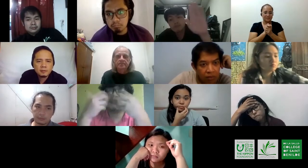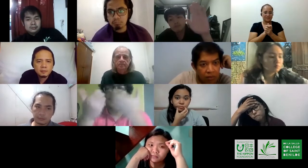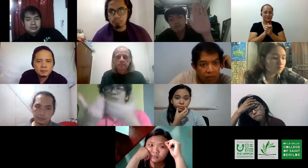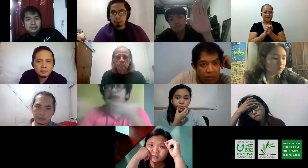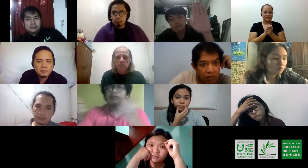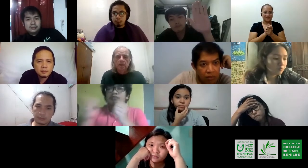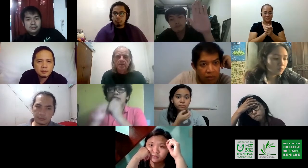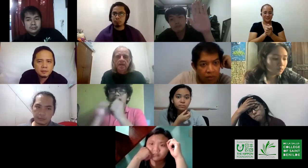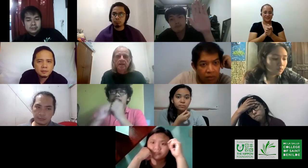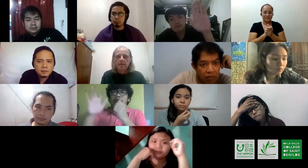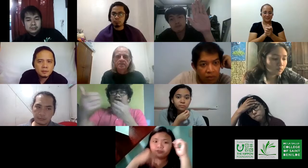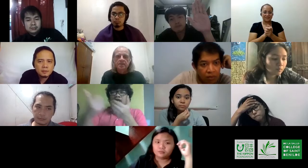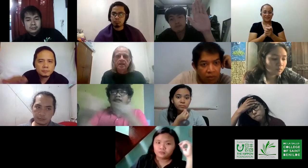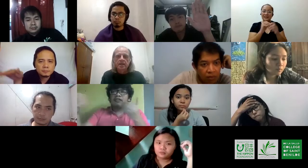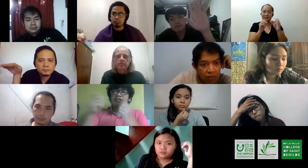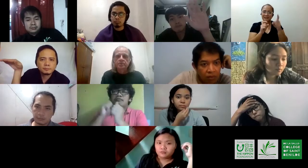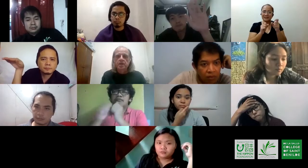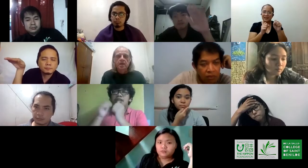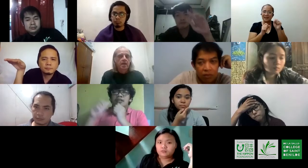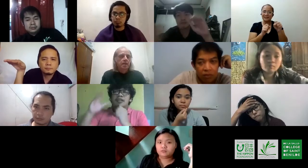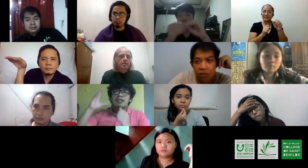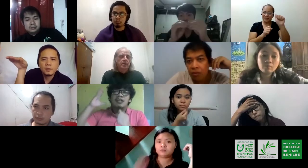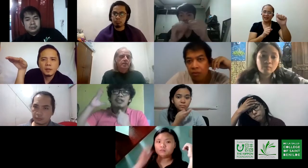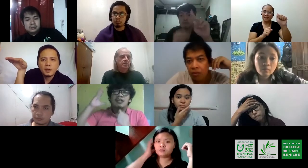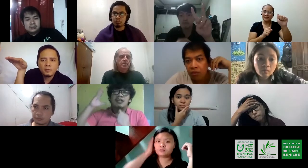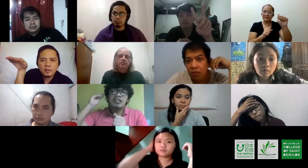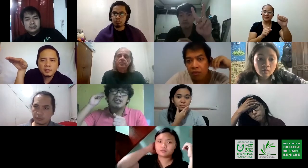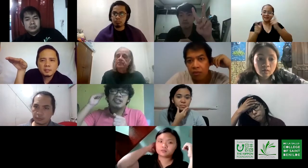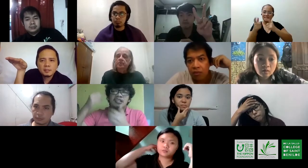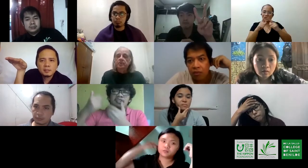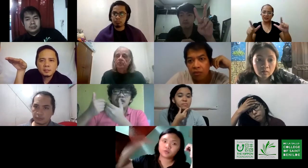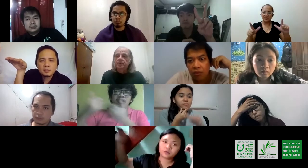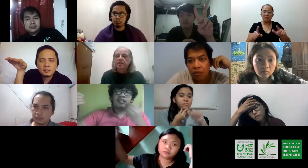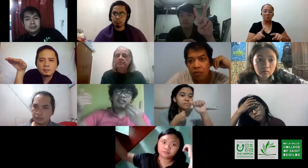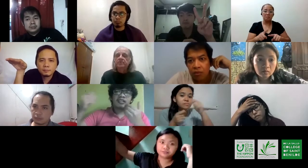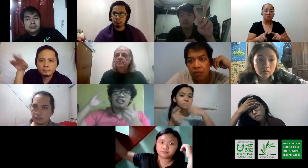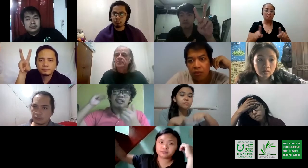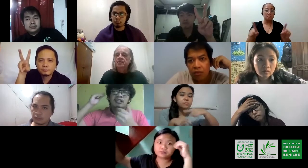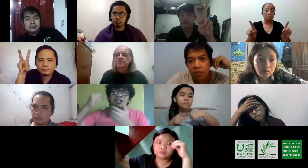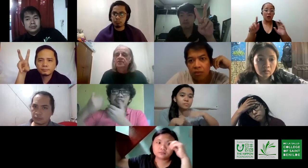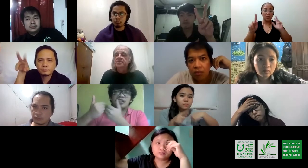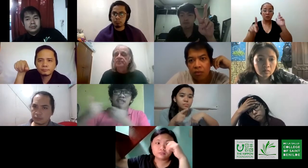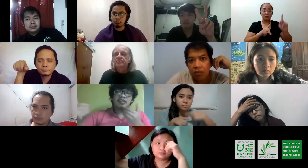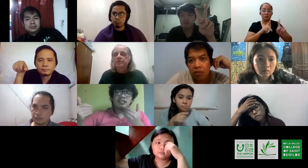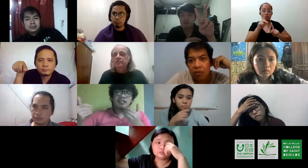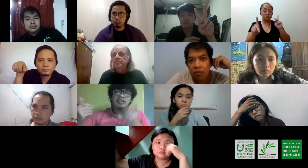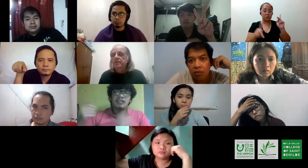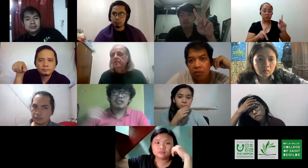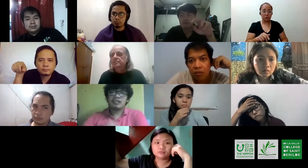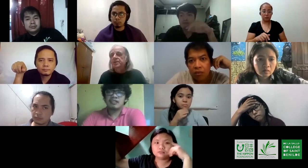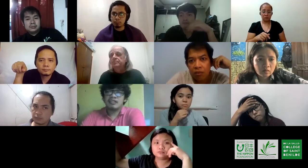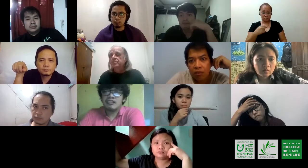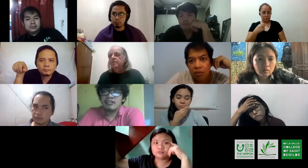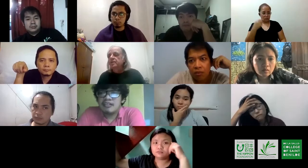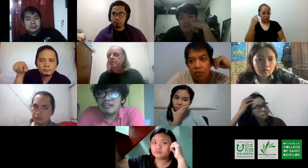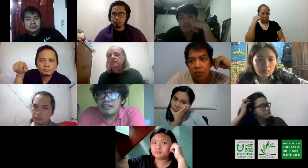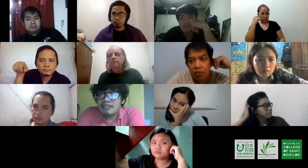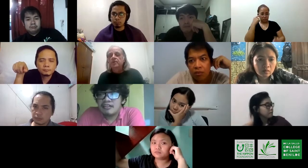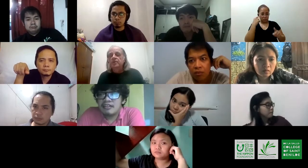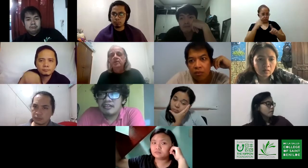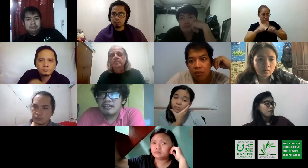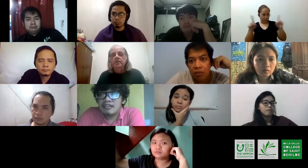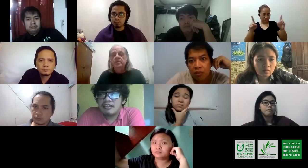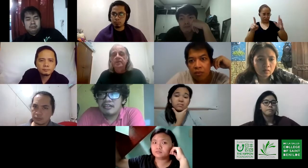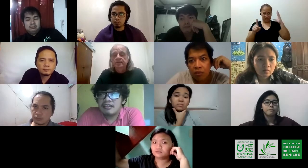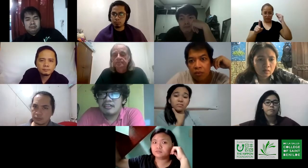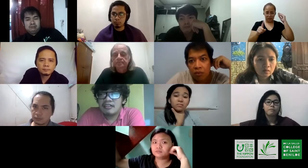A. A. It's A, sign language. But deaf Rents. people don't think of themselves as different from hearing people. They don't form